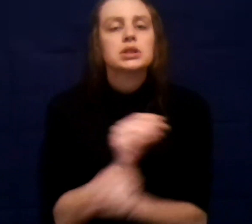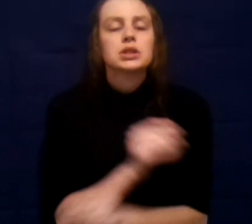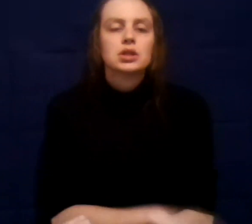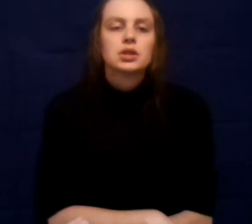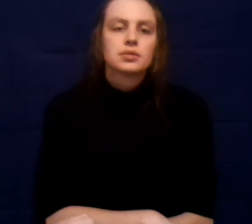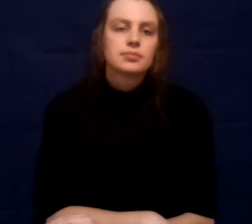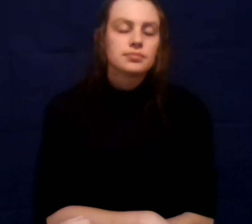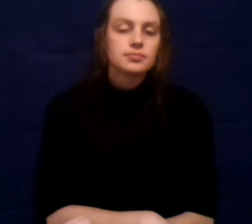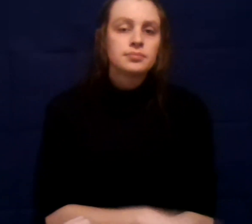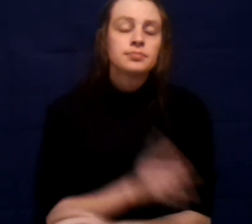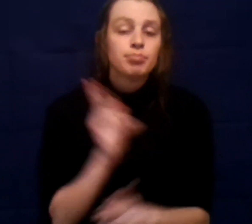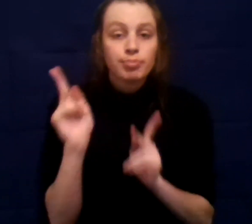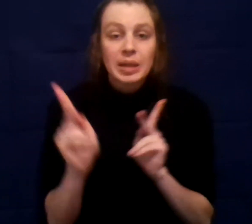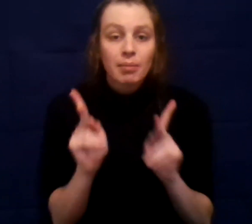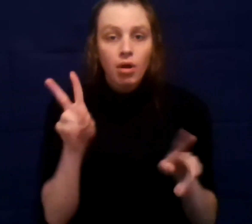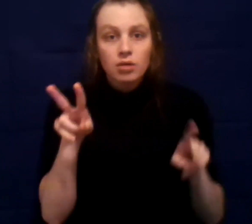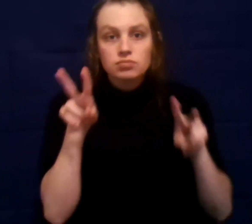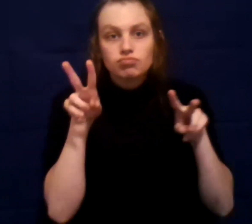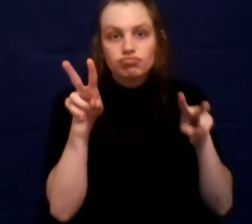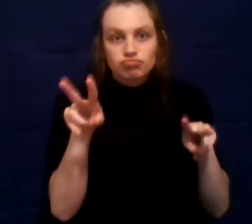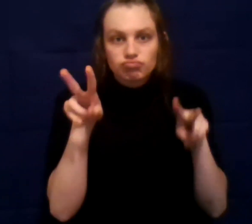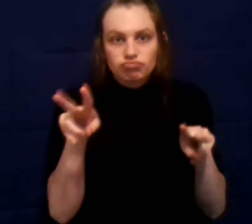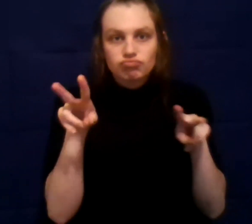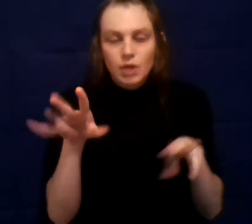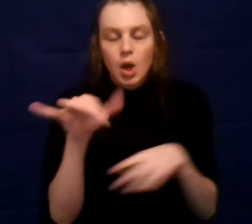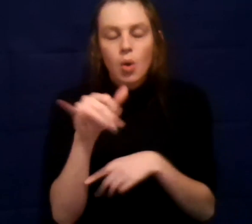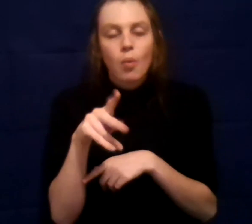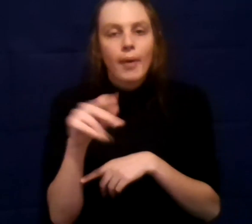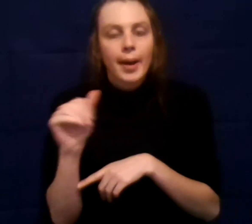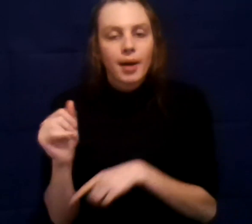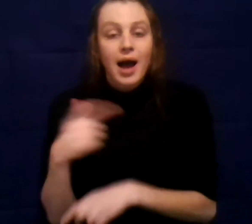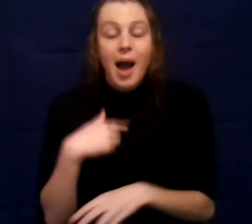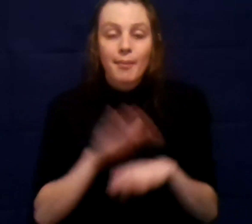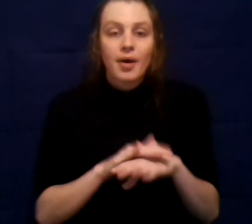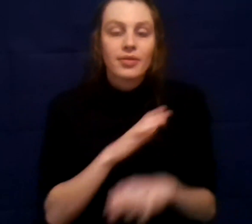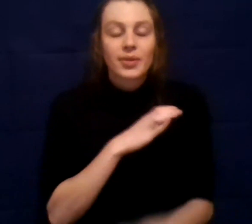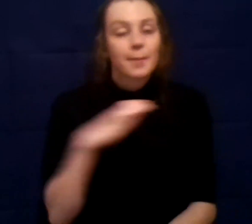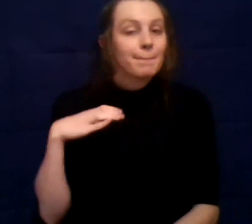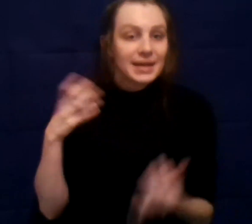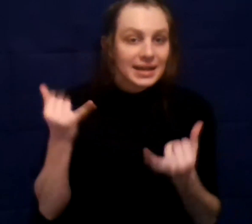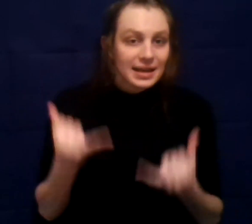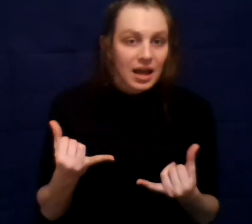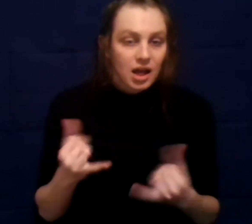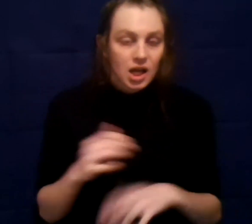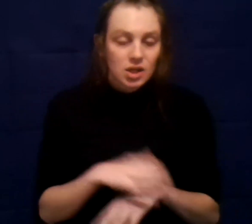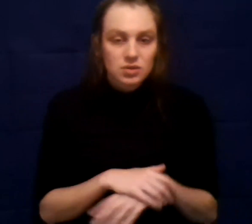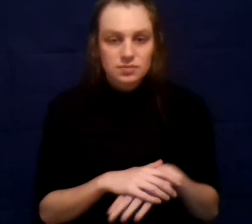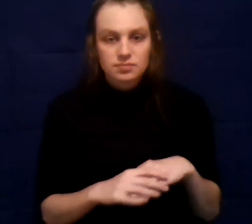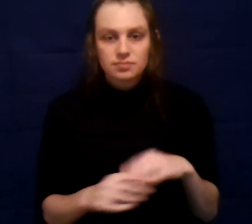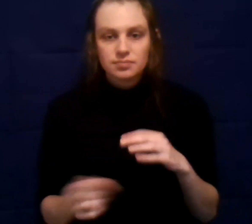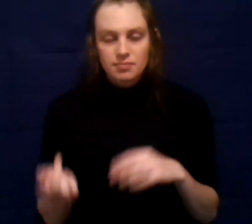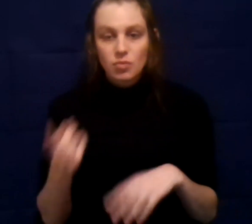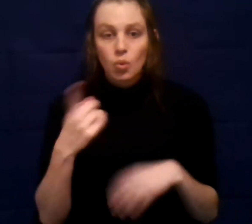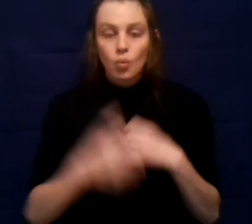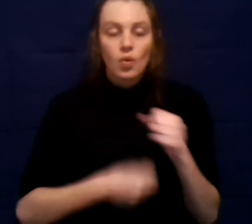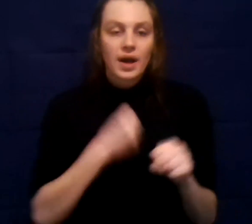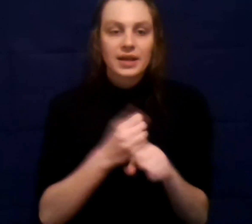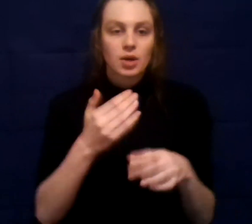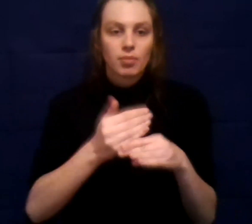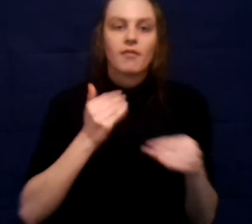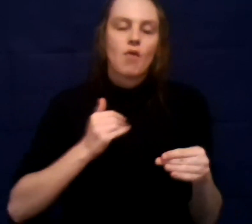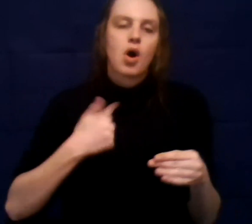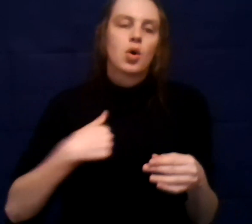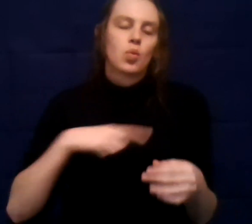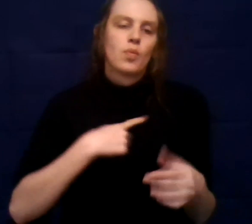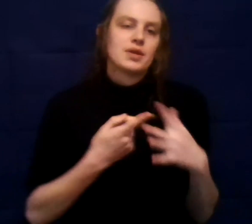look forward to. Like, you know, we're on the committee, you know, I'm on the committee now. Like I see it, we start planning a year in advance. But like everyone, like